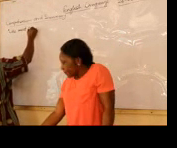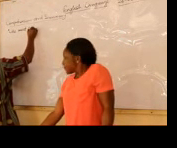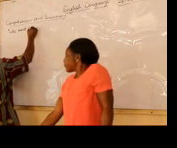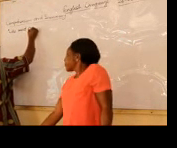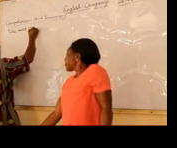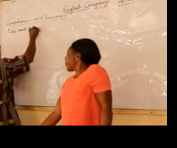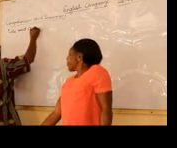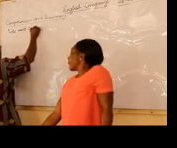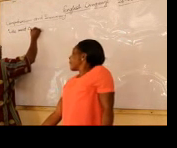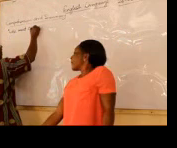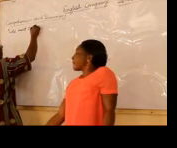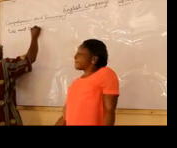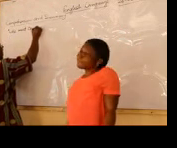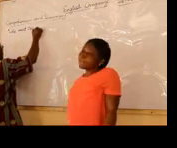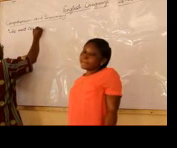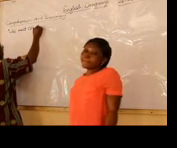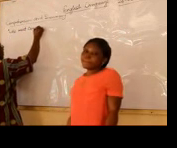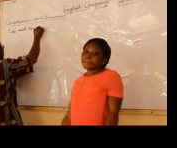carnivals,